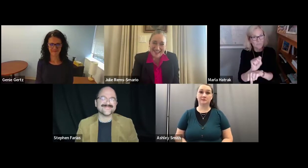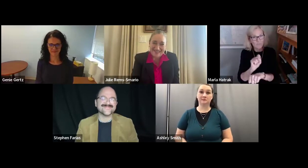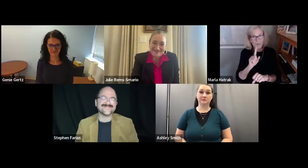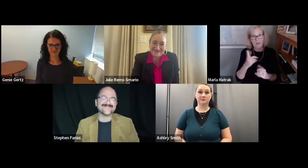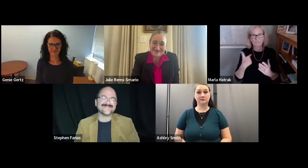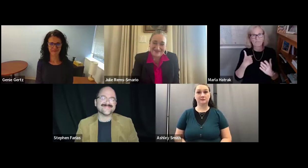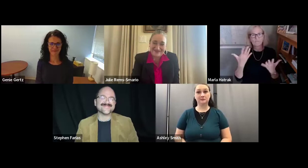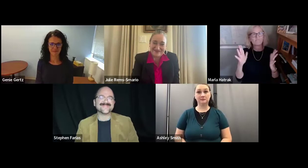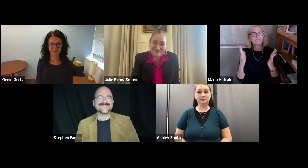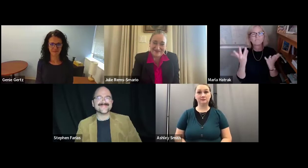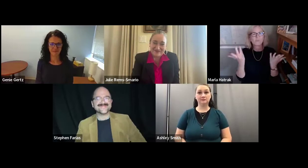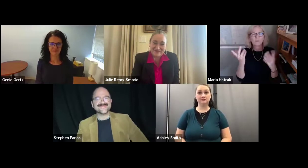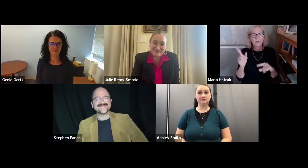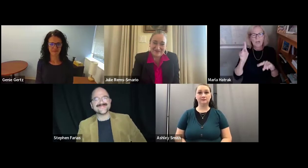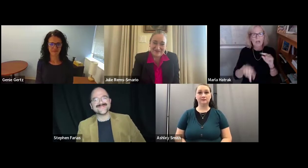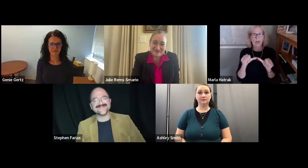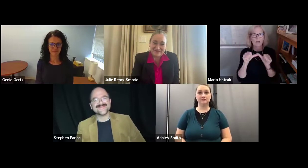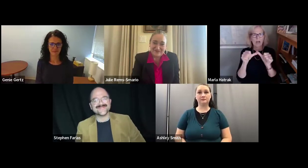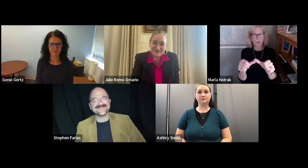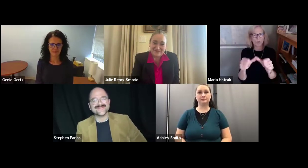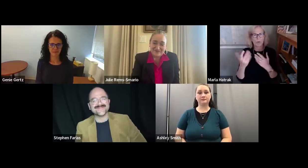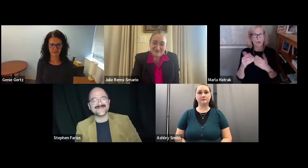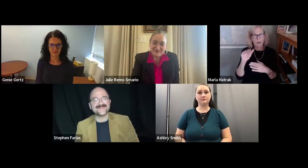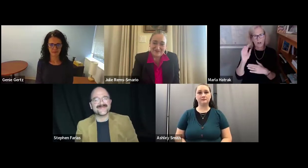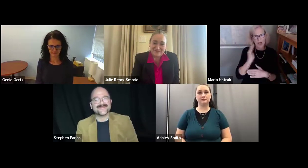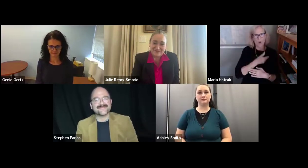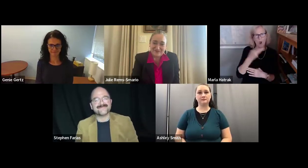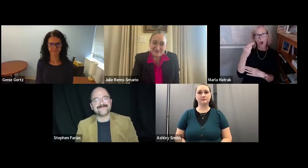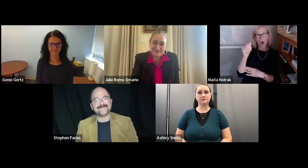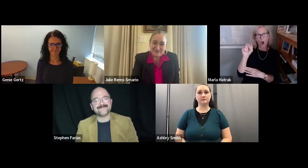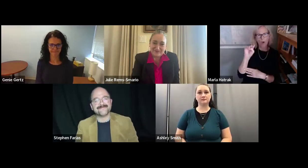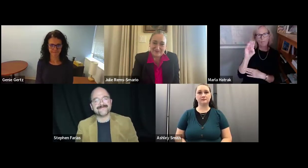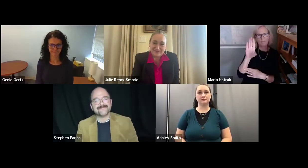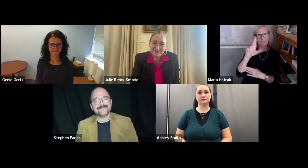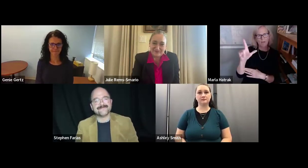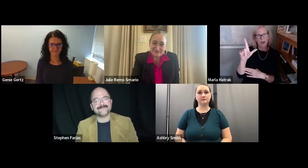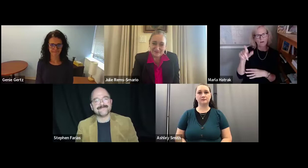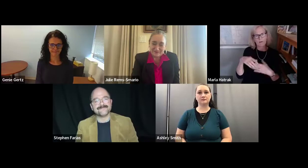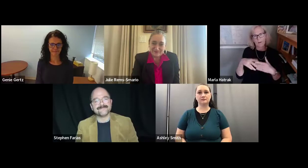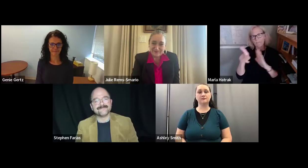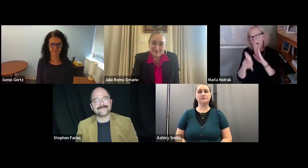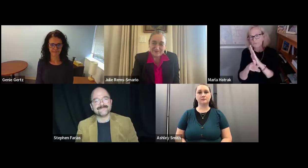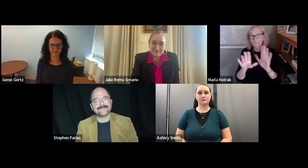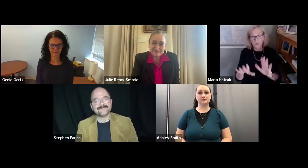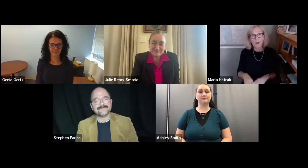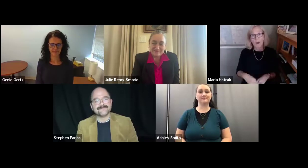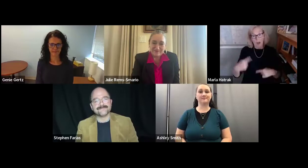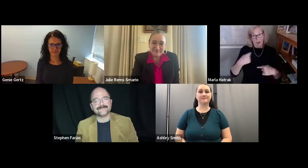as an advocacy that I was able to see the harmful impacts of